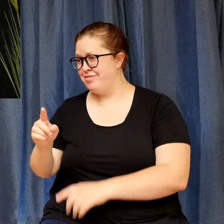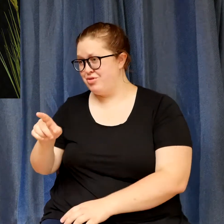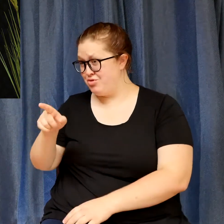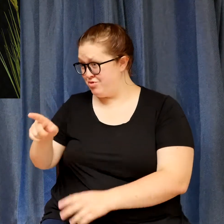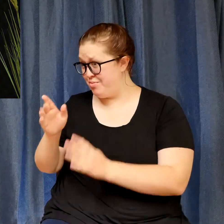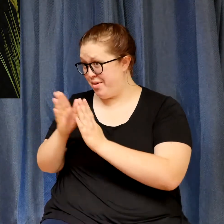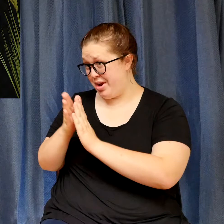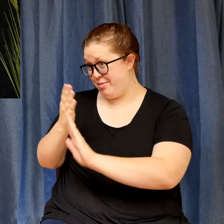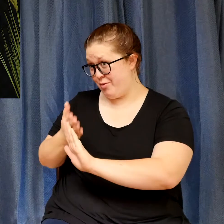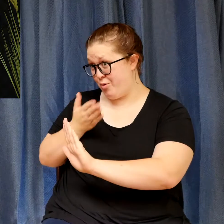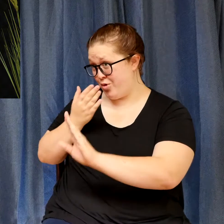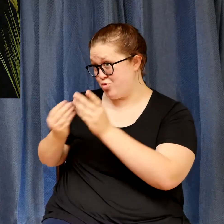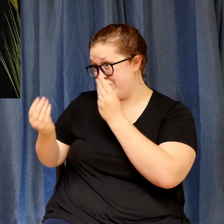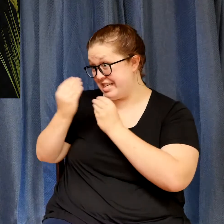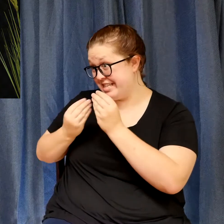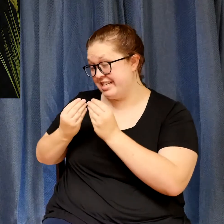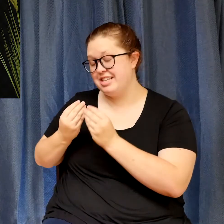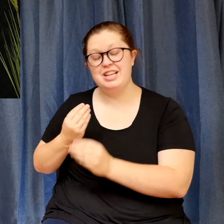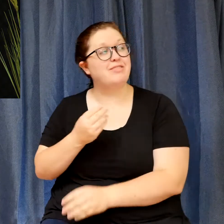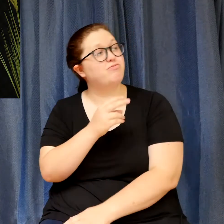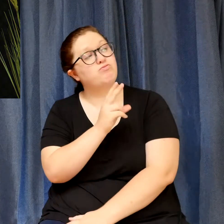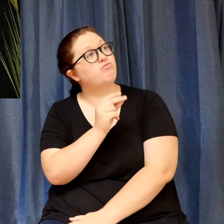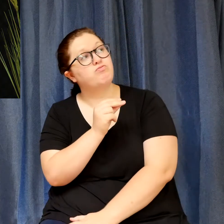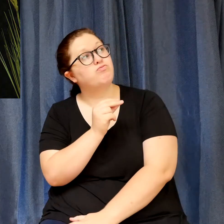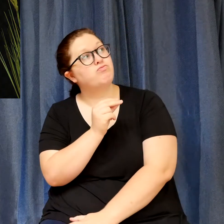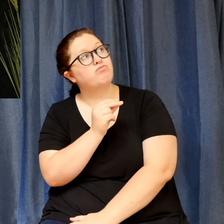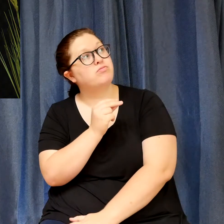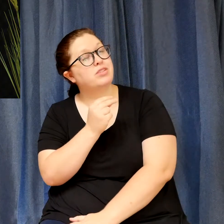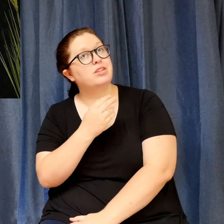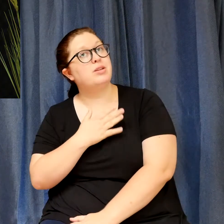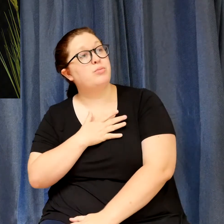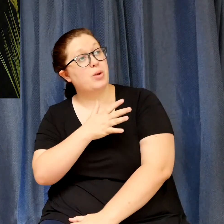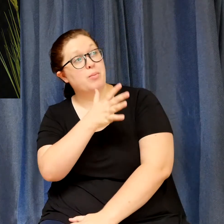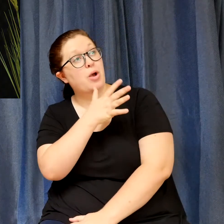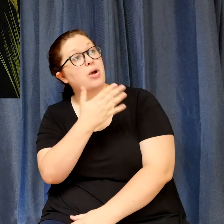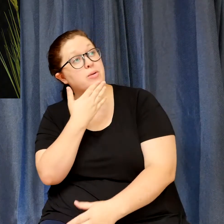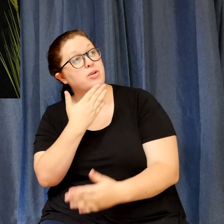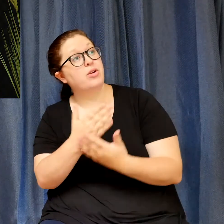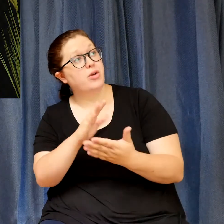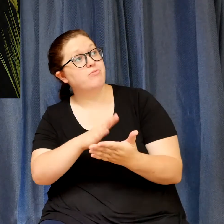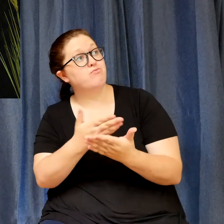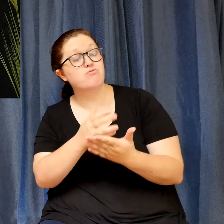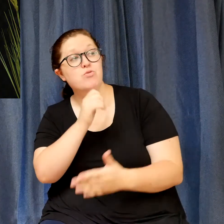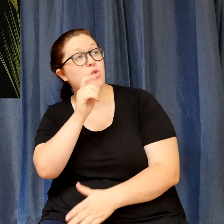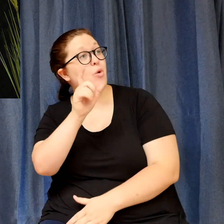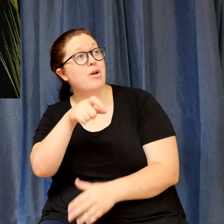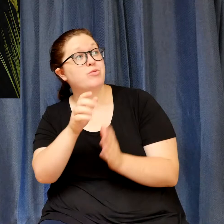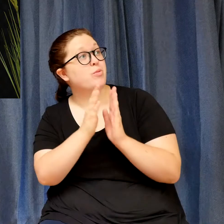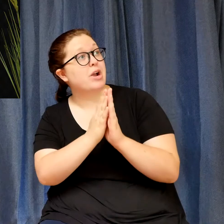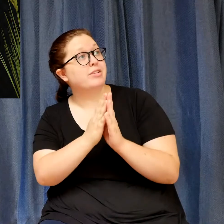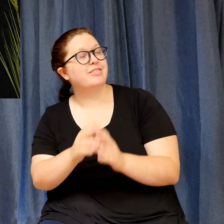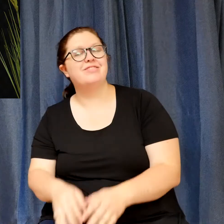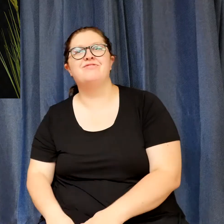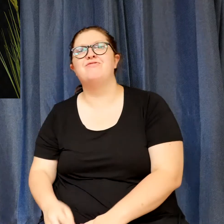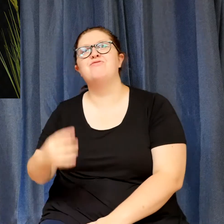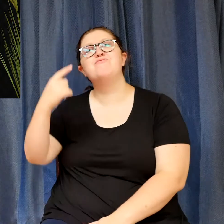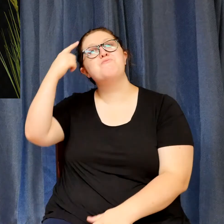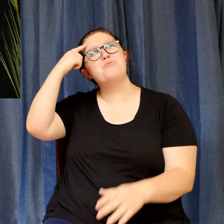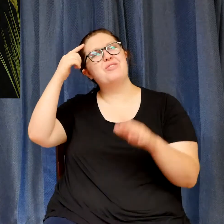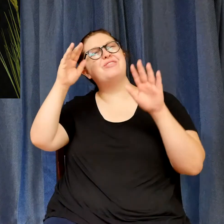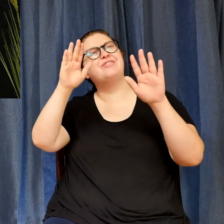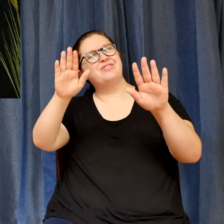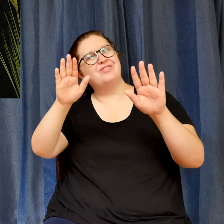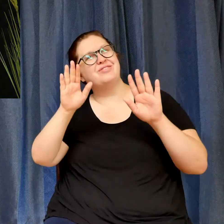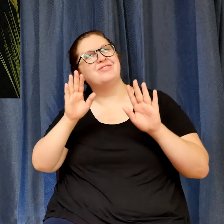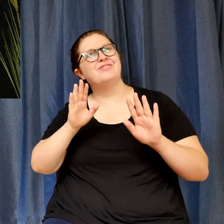he prayed before each meal. And he said, no, my mom's a good cook. I thought that was